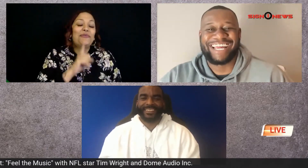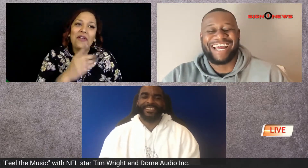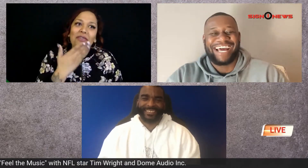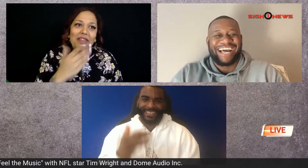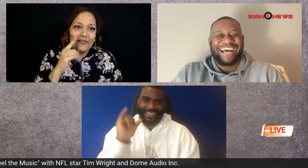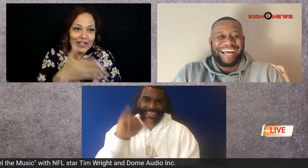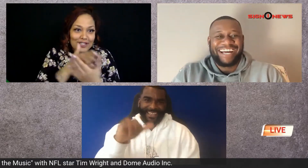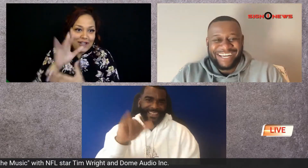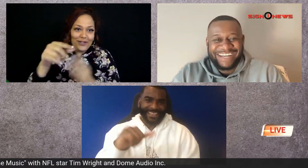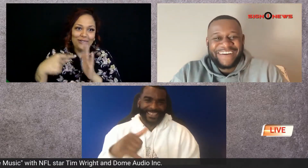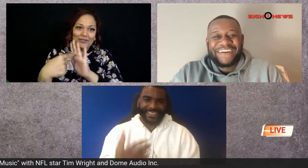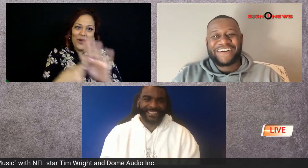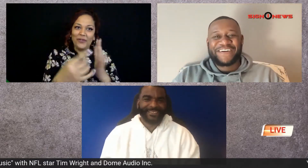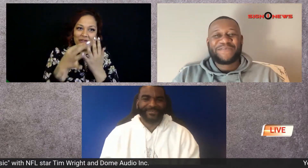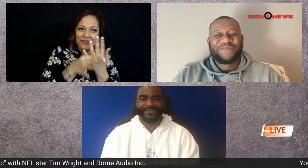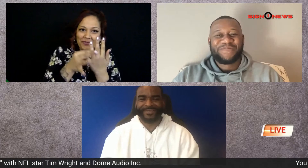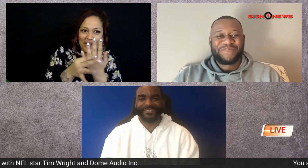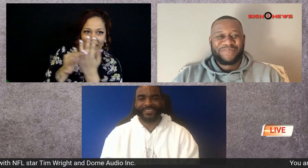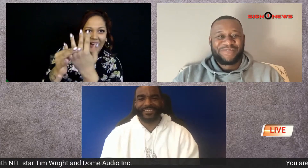Exactly.